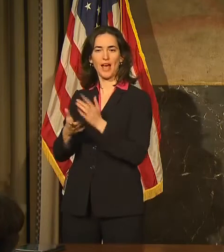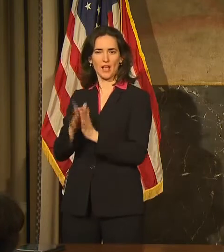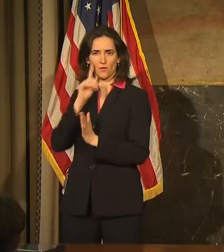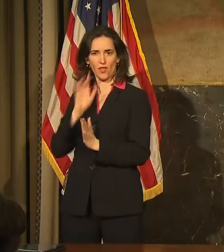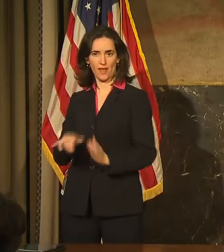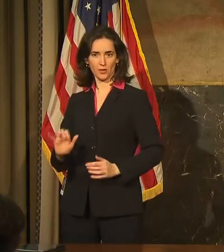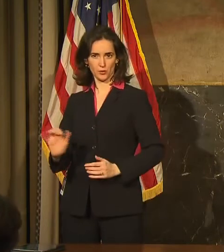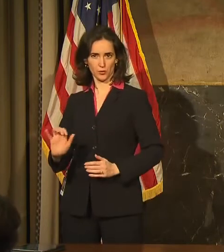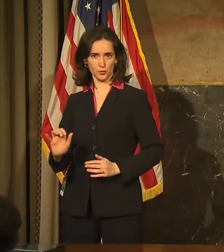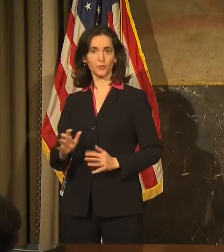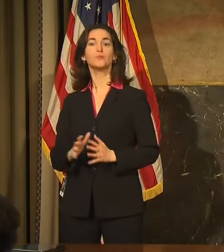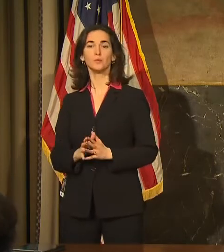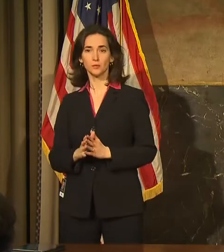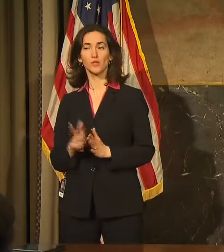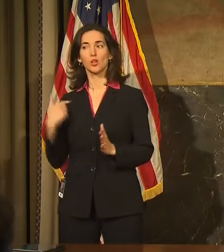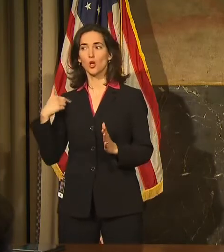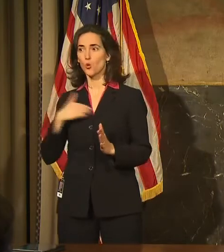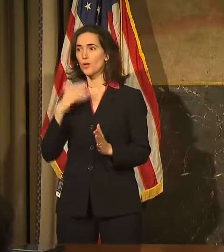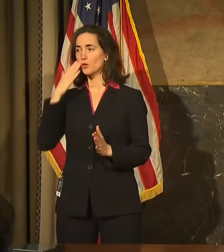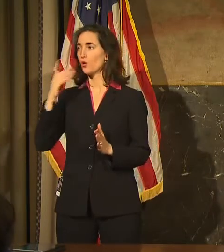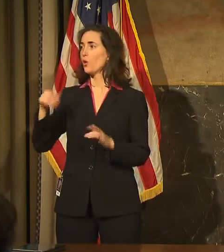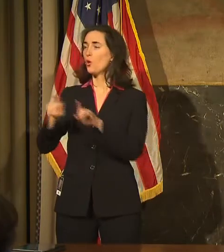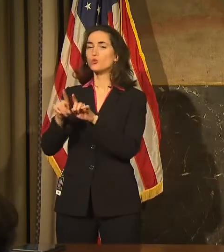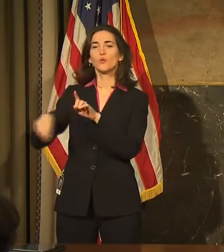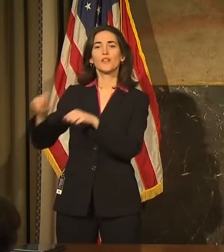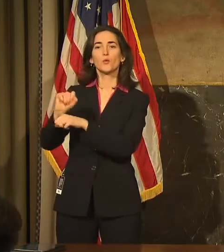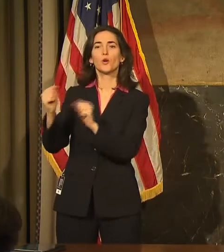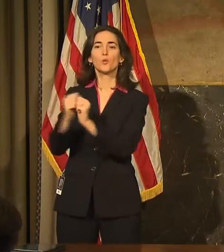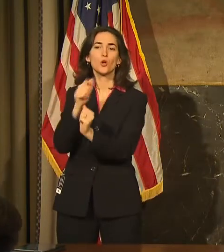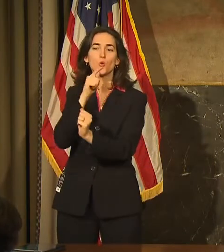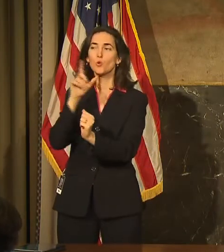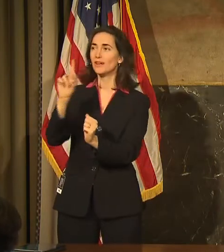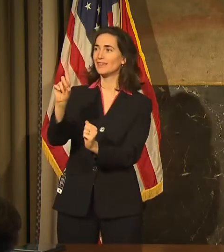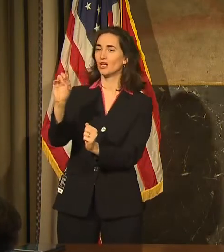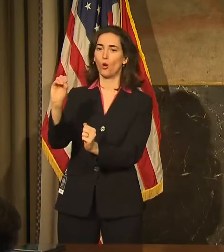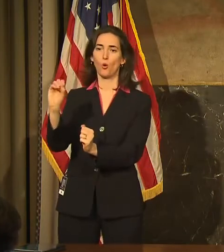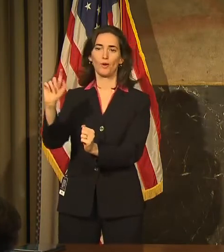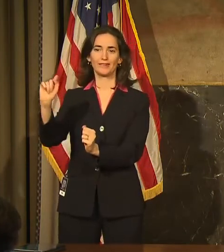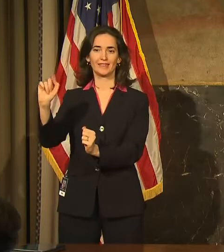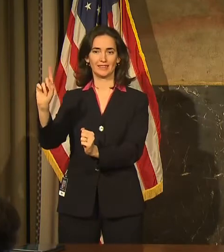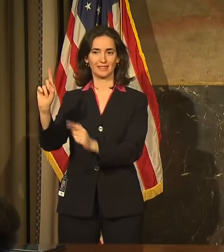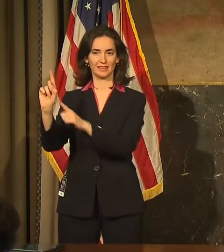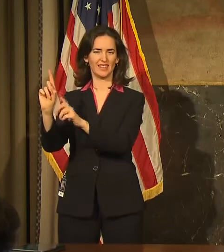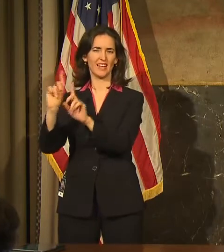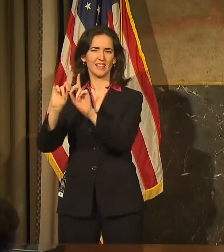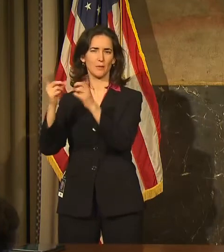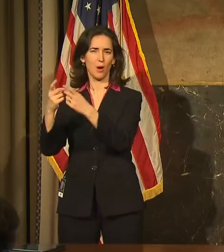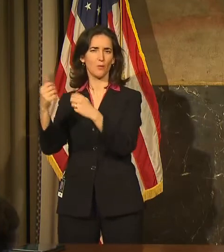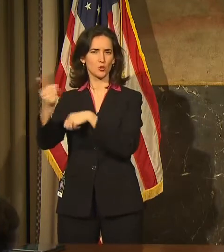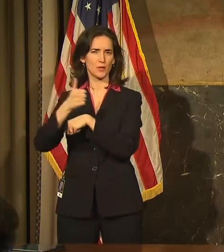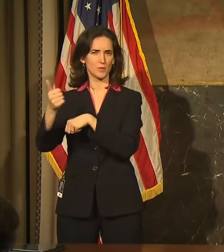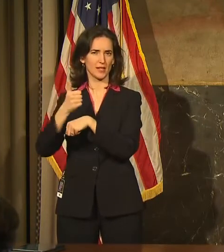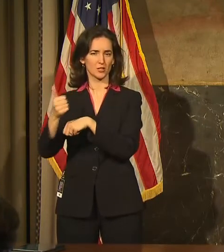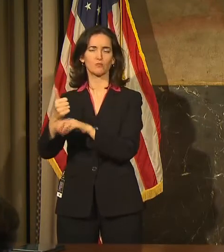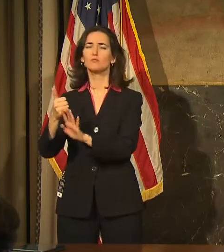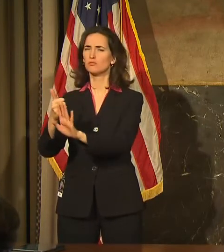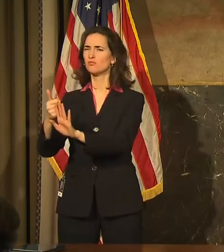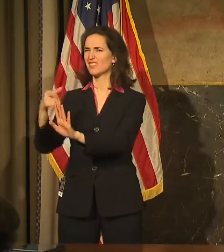we know that they are working as well with DOTD, for example. I'll get to that in just a